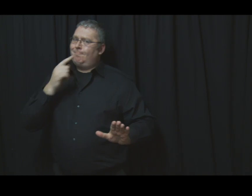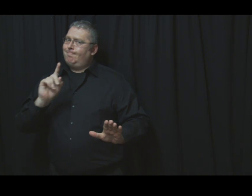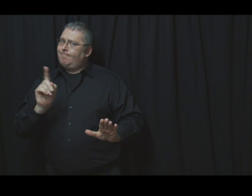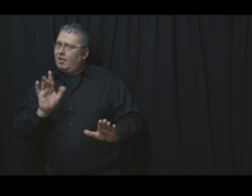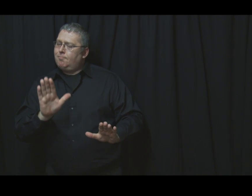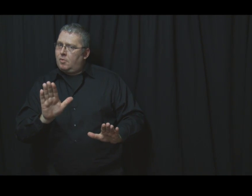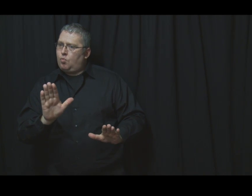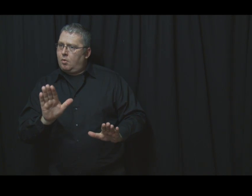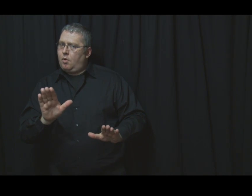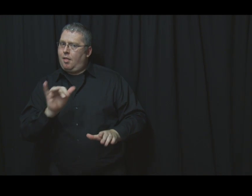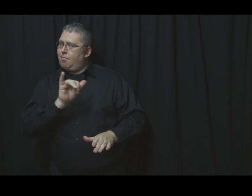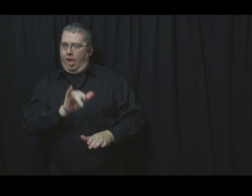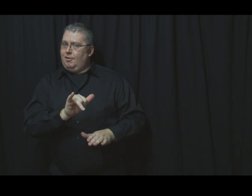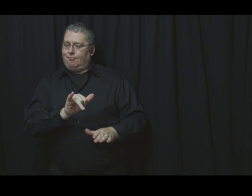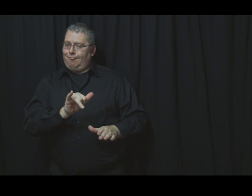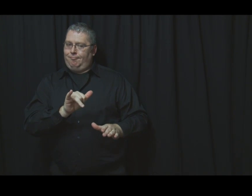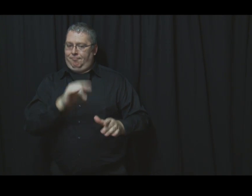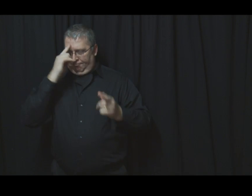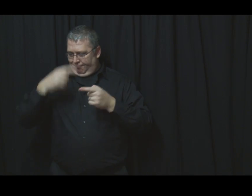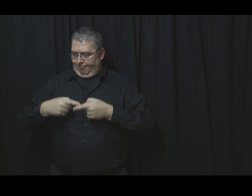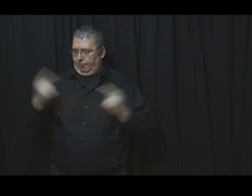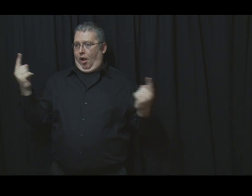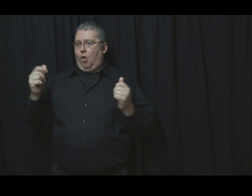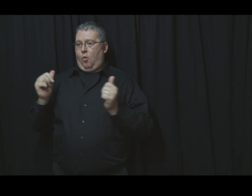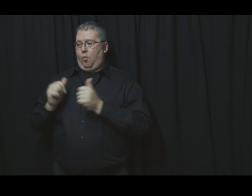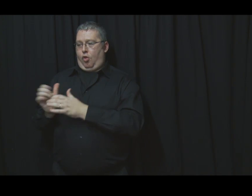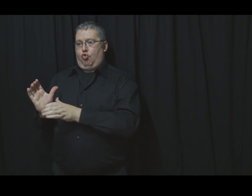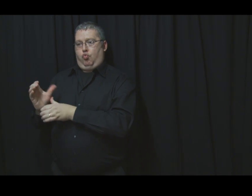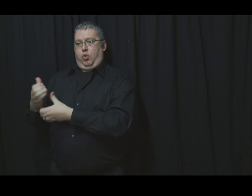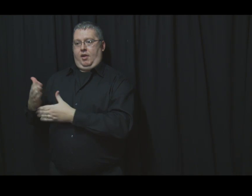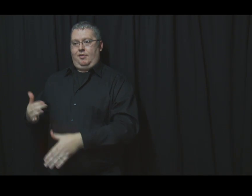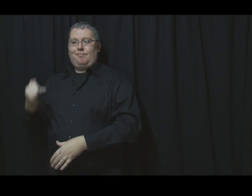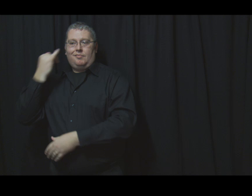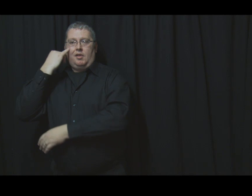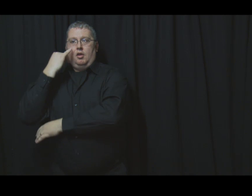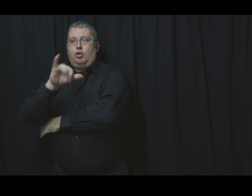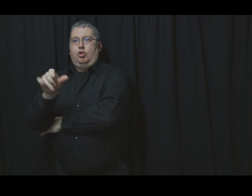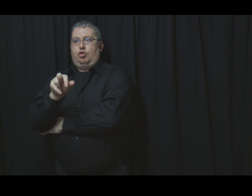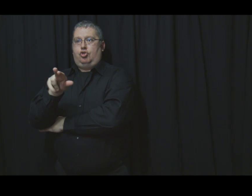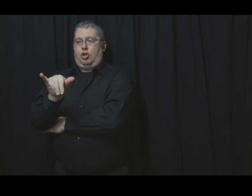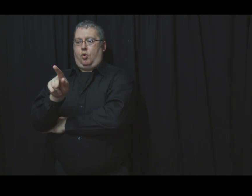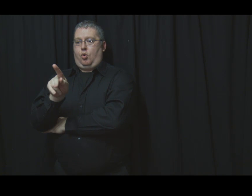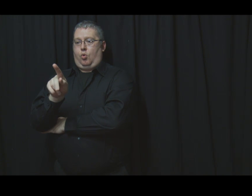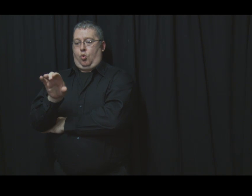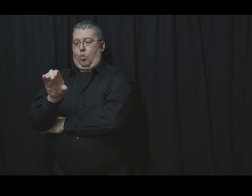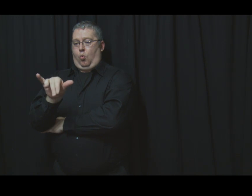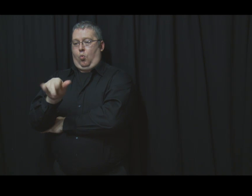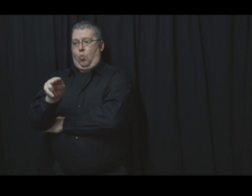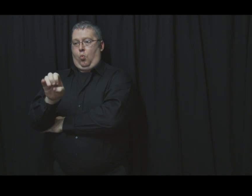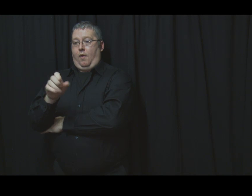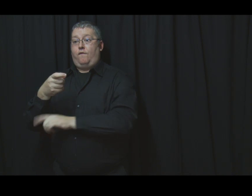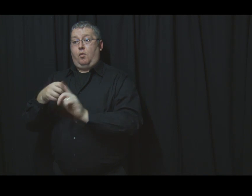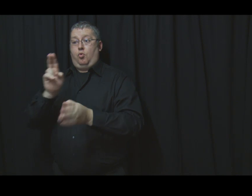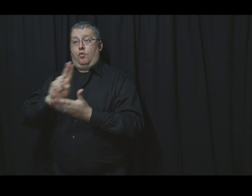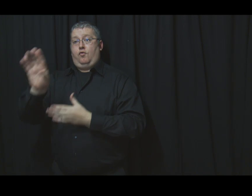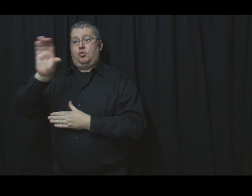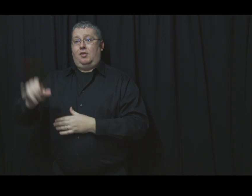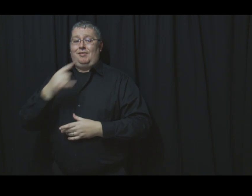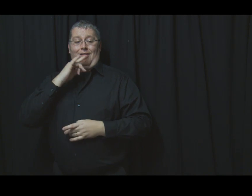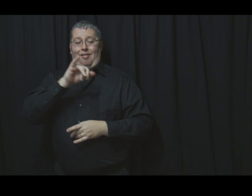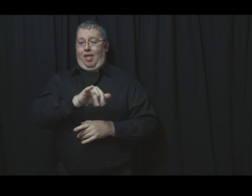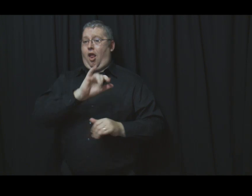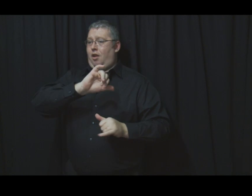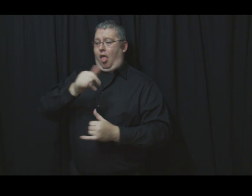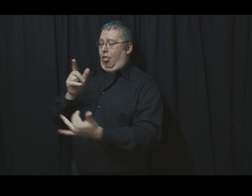is against the creationists. For instance, Jerry Coyne from University of Chicago says, Lenski's experiment is also yet another poke in the eye